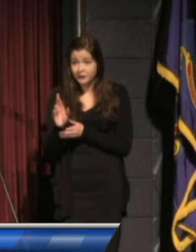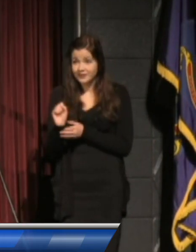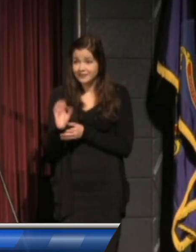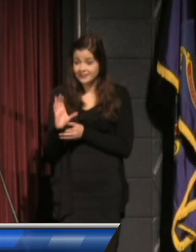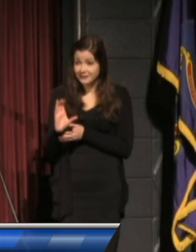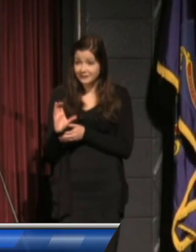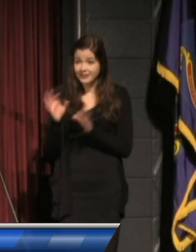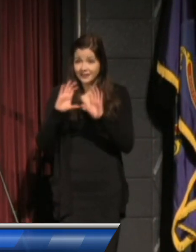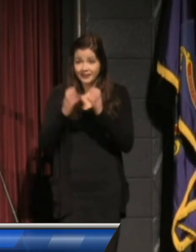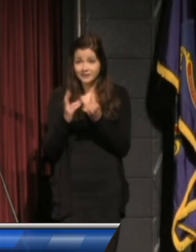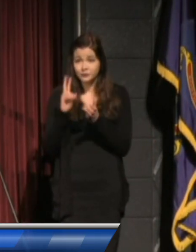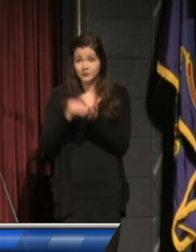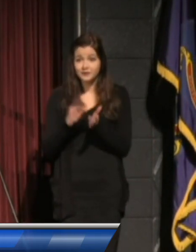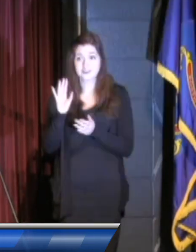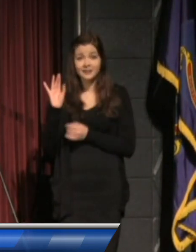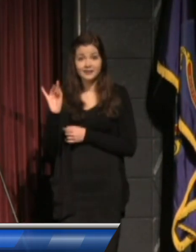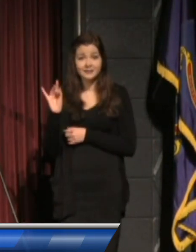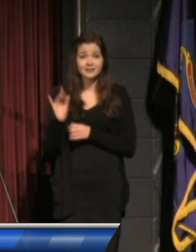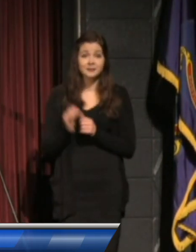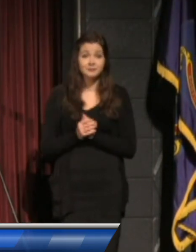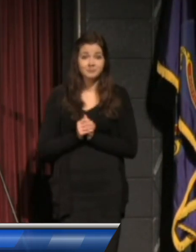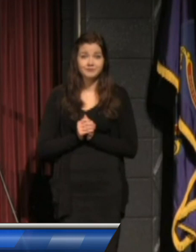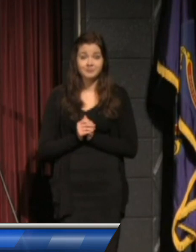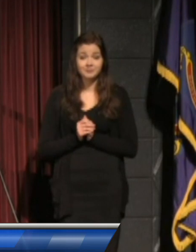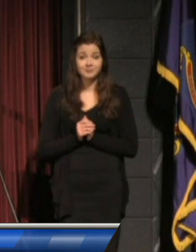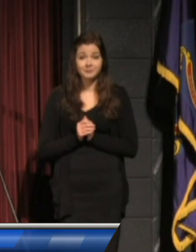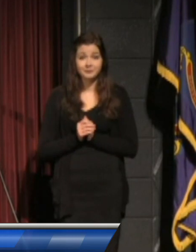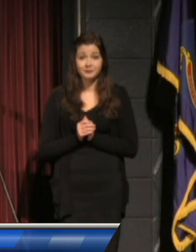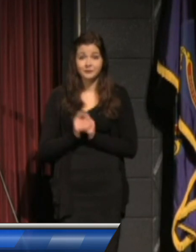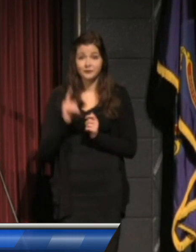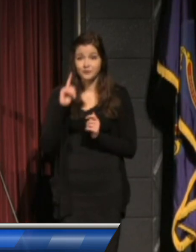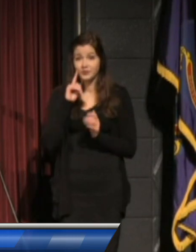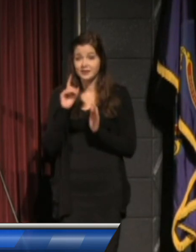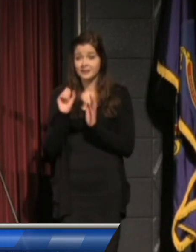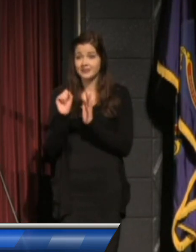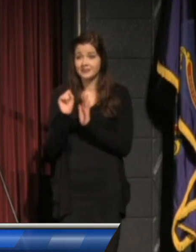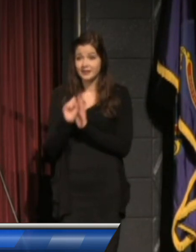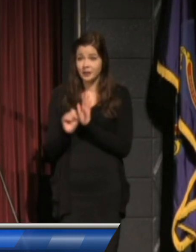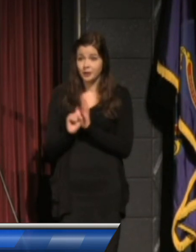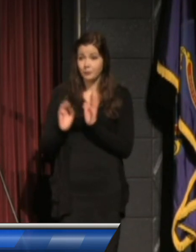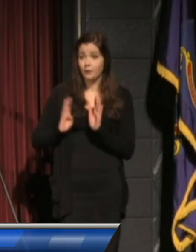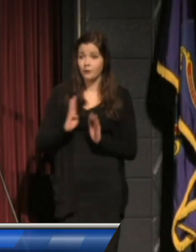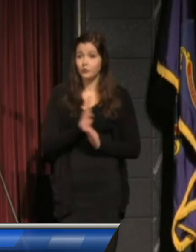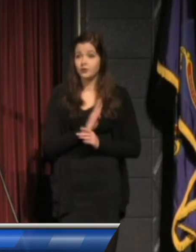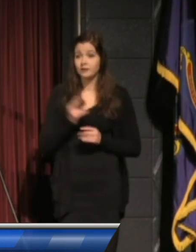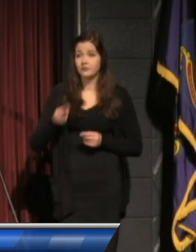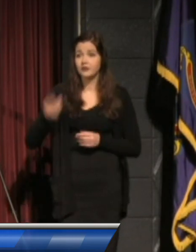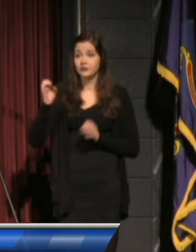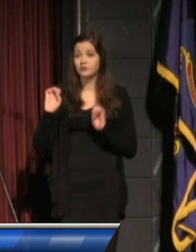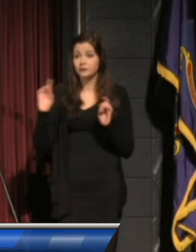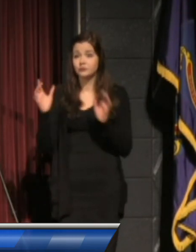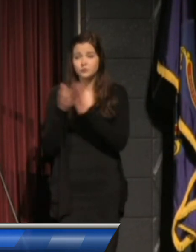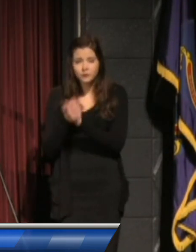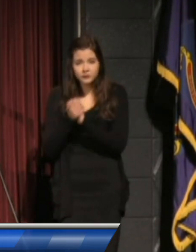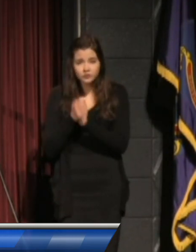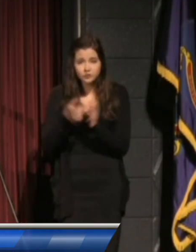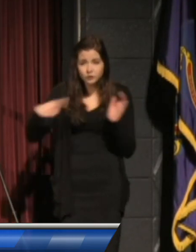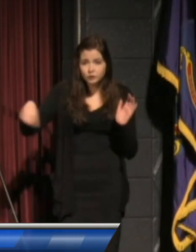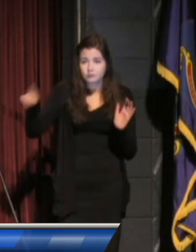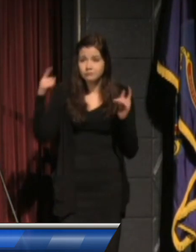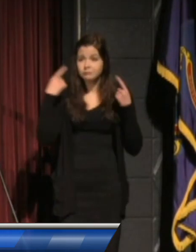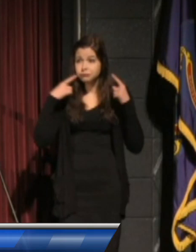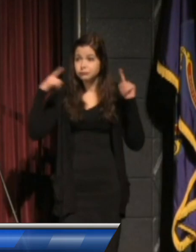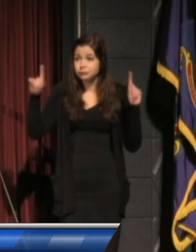College, class of 2018. On behalf of the State Board of Higher Education, I congratulate you all for your